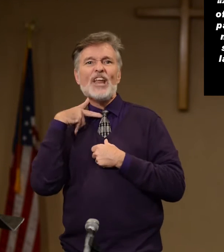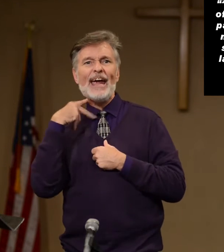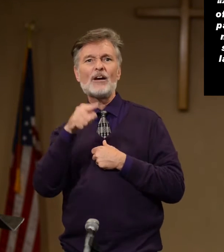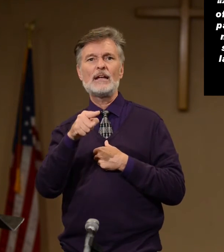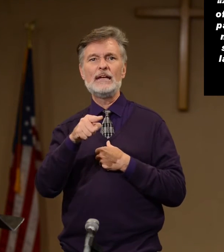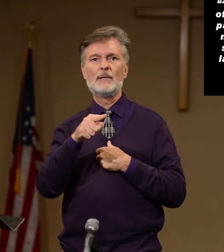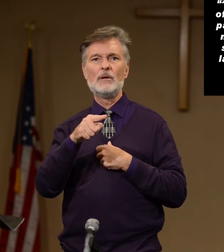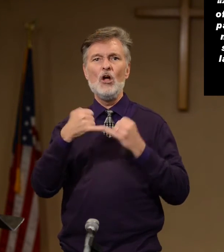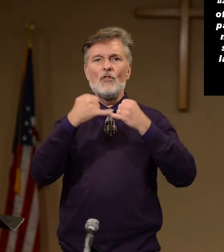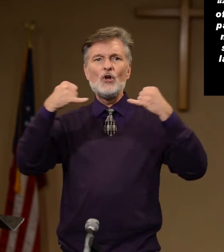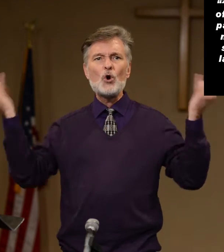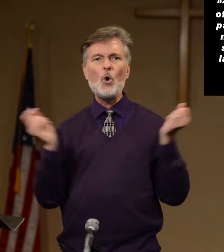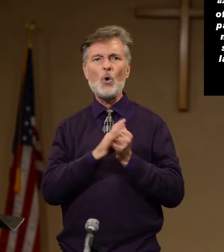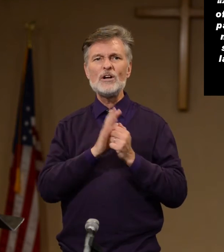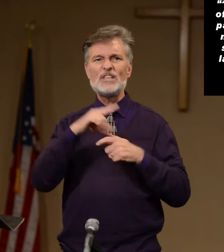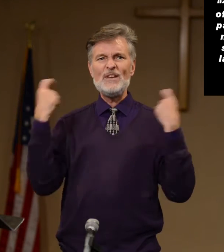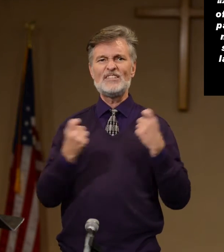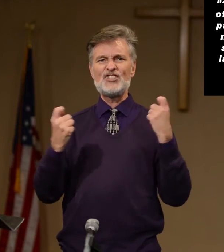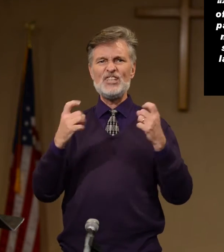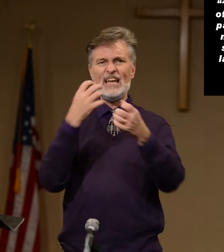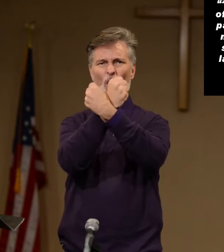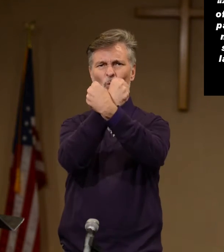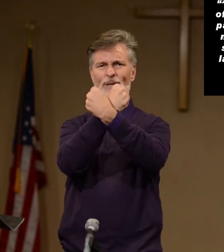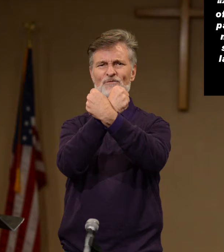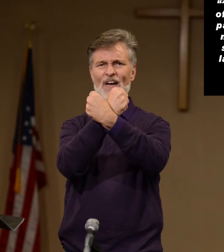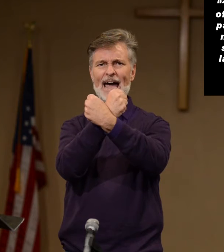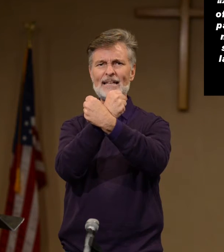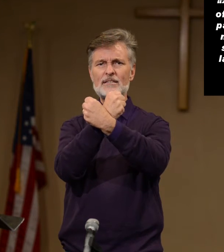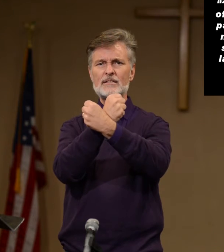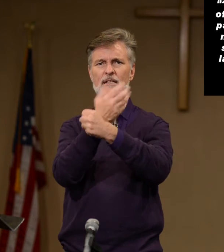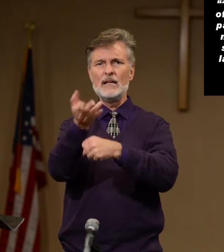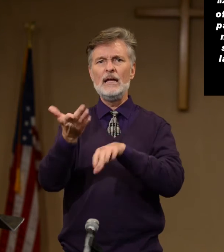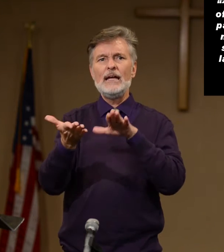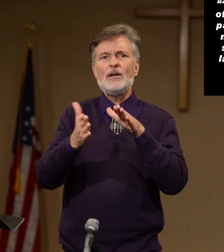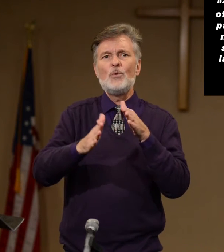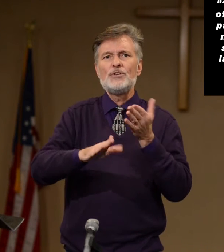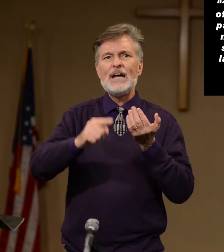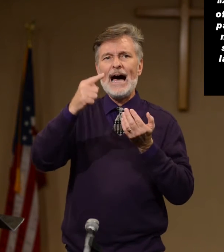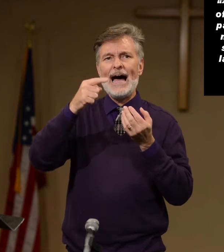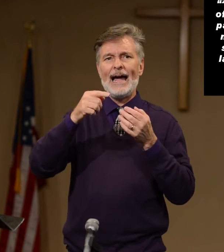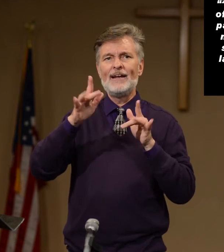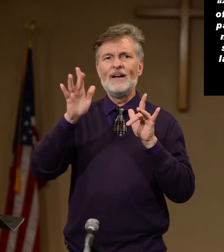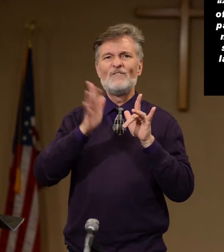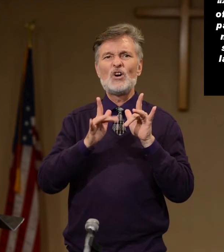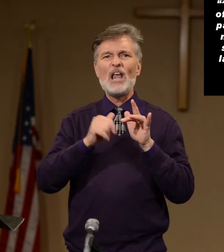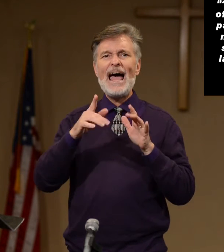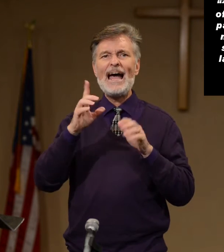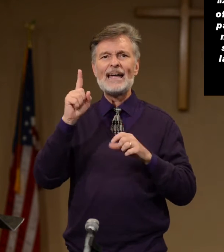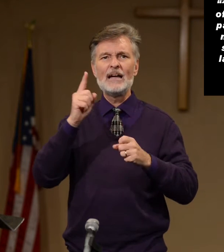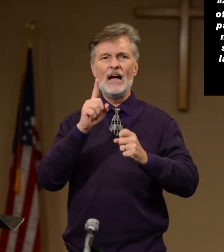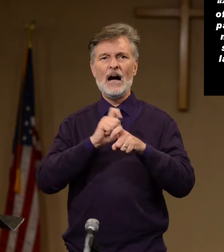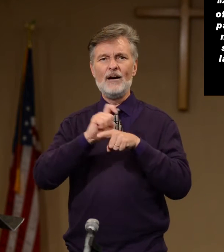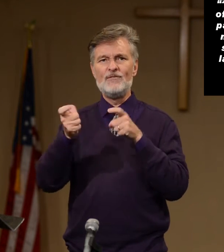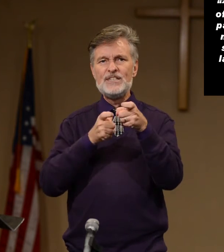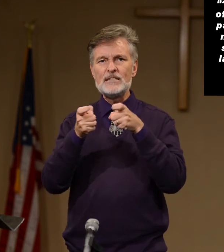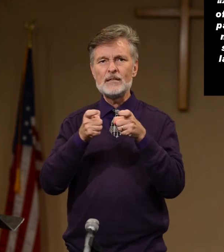ensnare him. The cords of his sin hold him fast. He will die for lack of